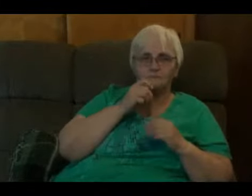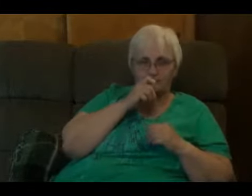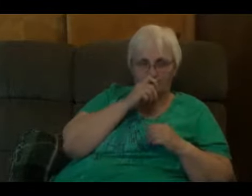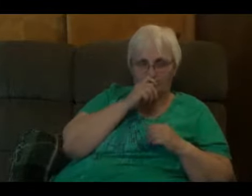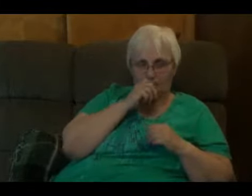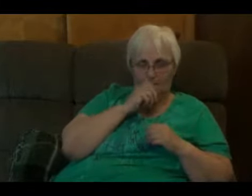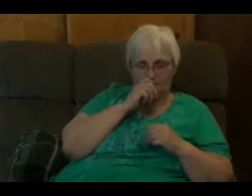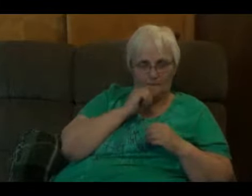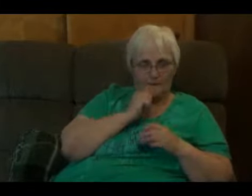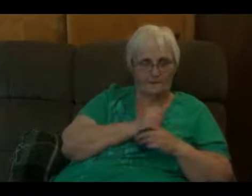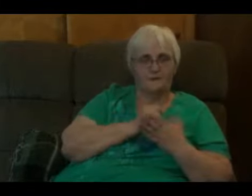Amen.